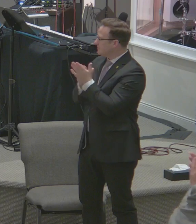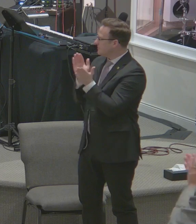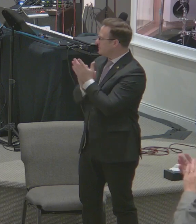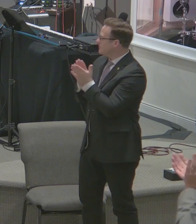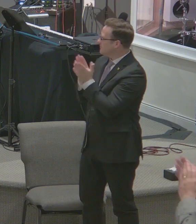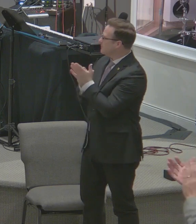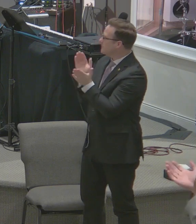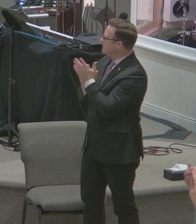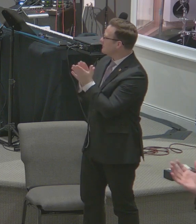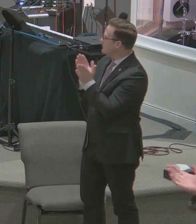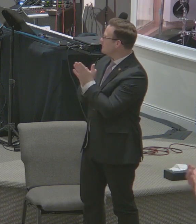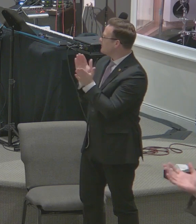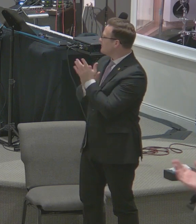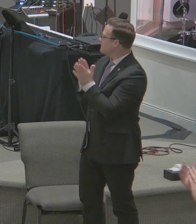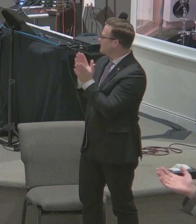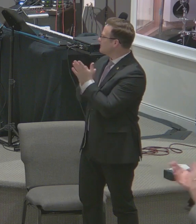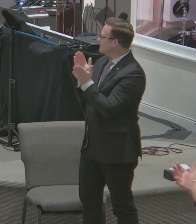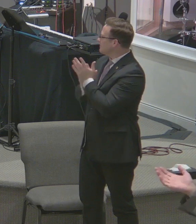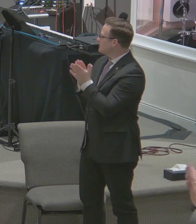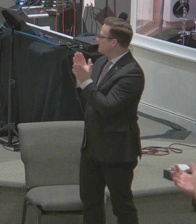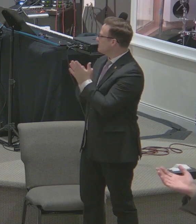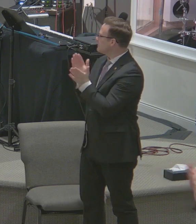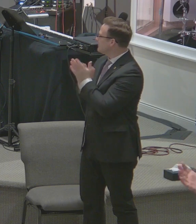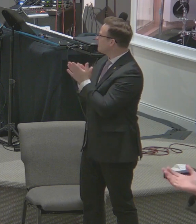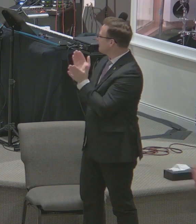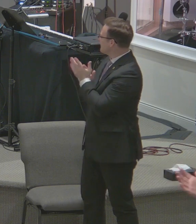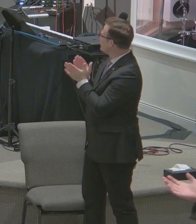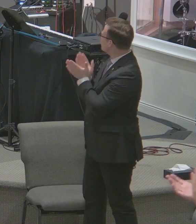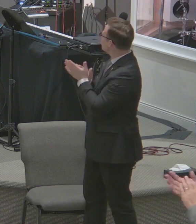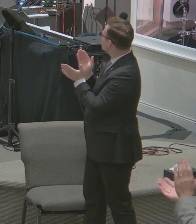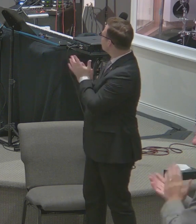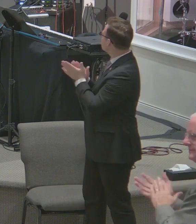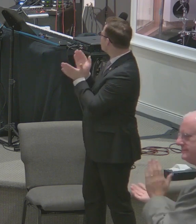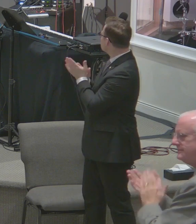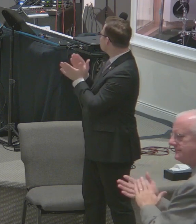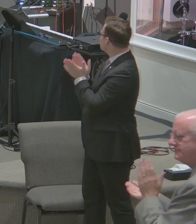Amen. I love you, Bishop. I love you.